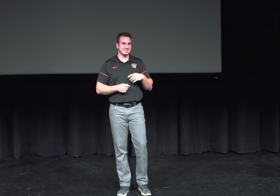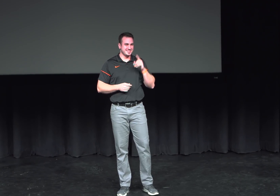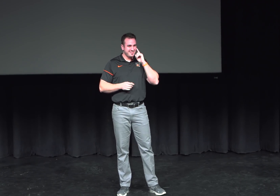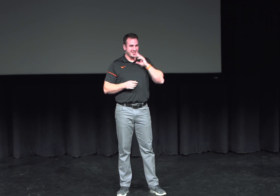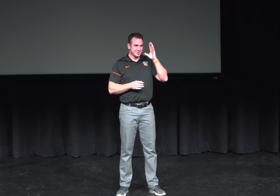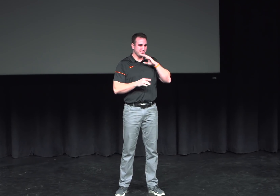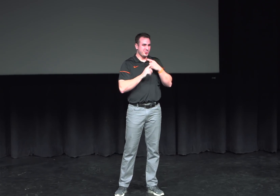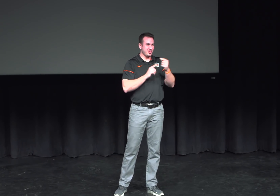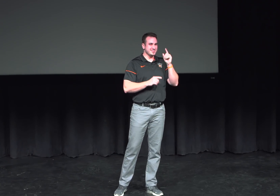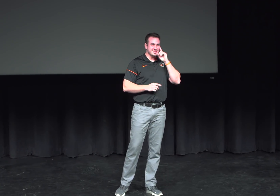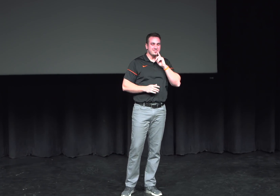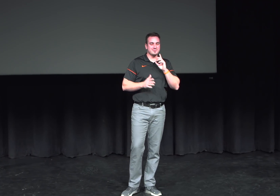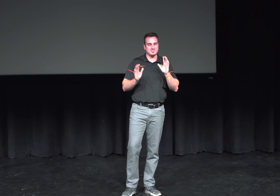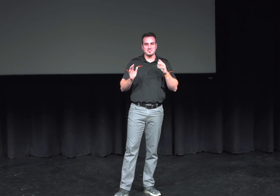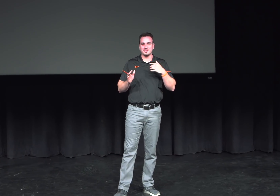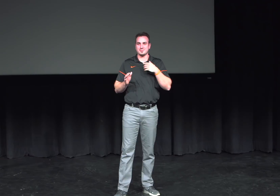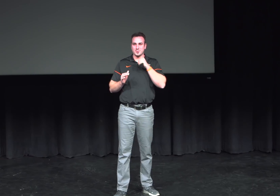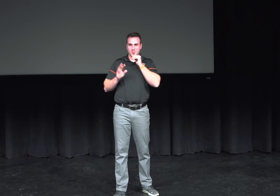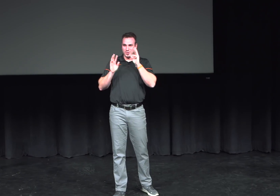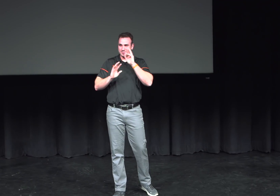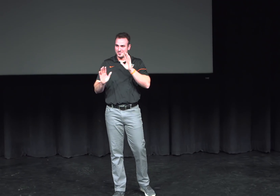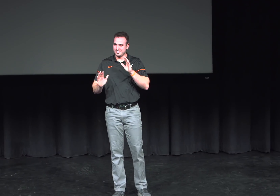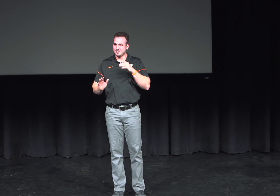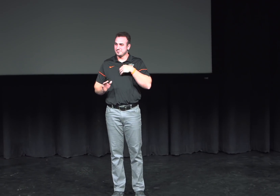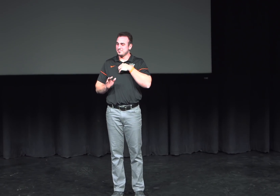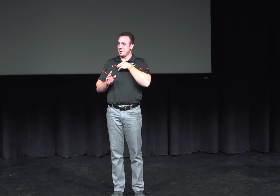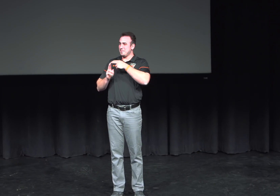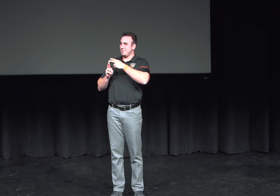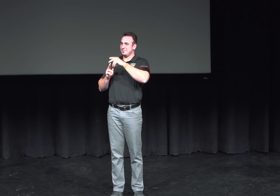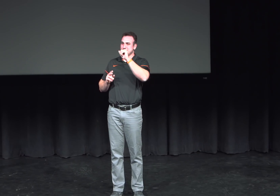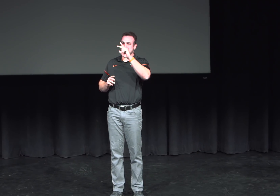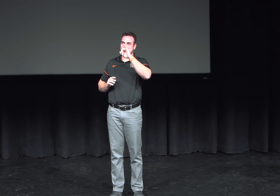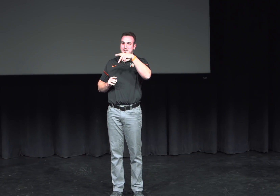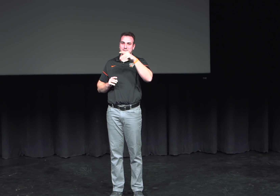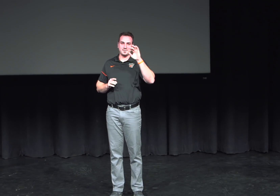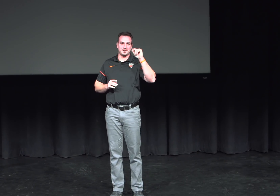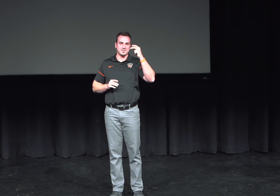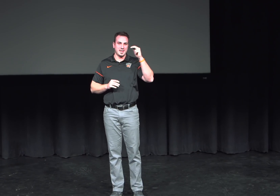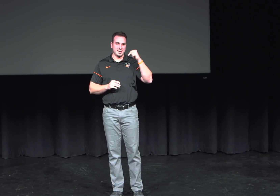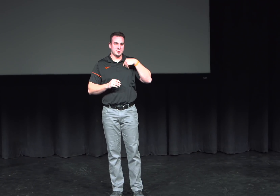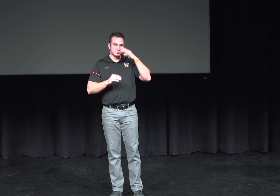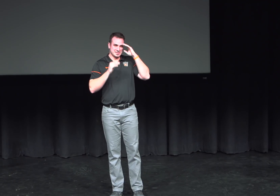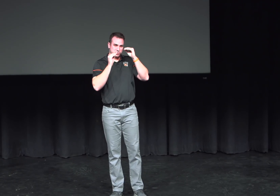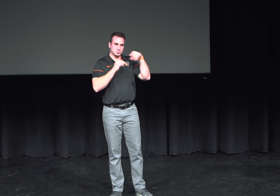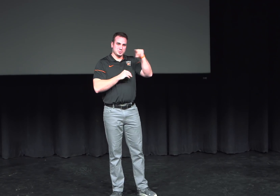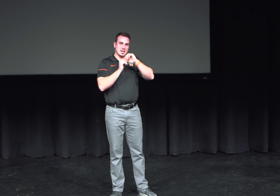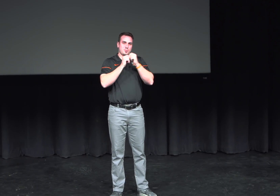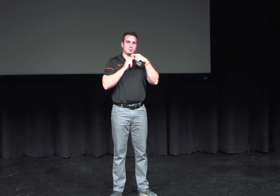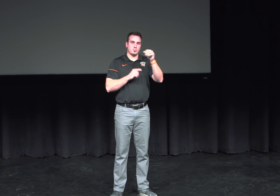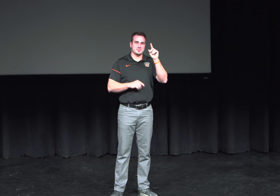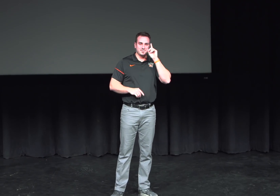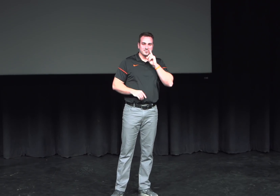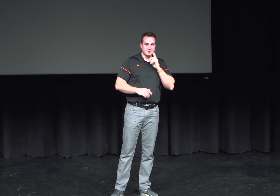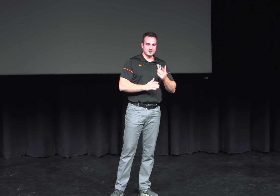a deaf guy talking about going deaf. Don't worry. My name is Skip Flanagan, and today I'm going to teach you all how to go deaf.